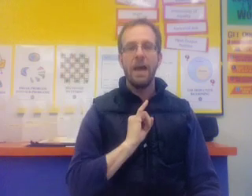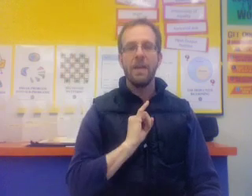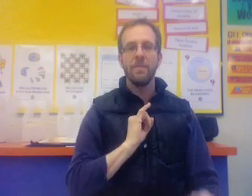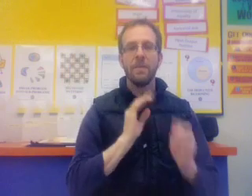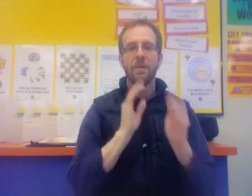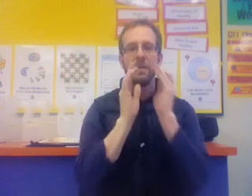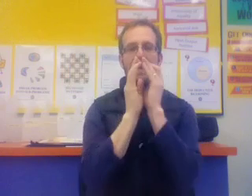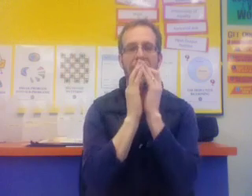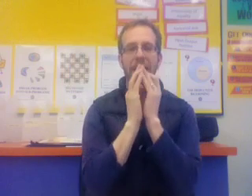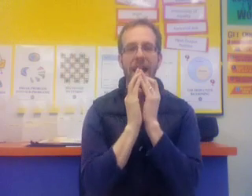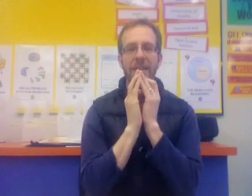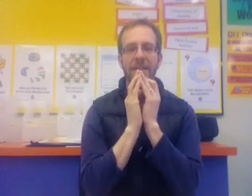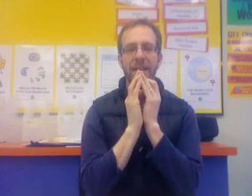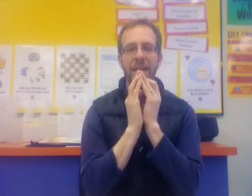I'm asking